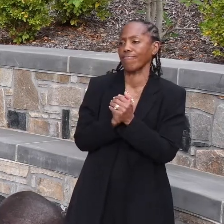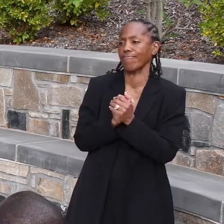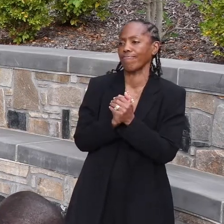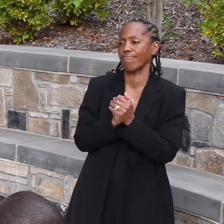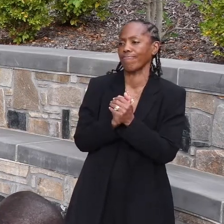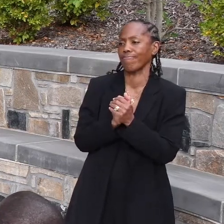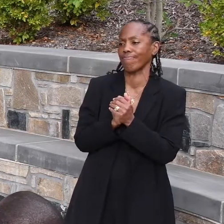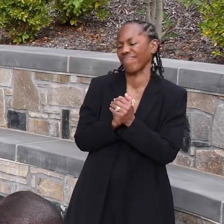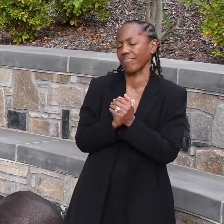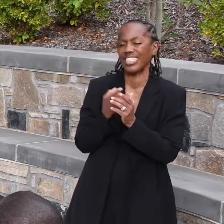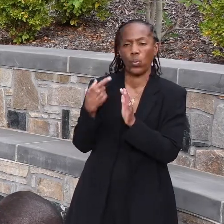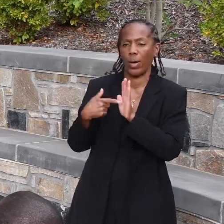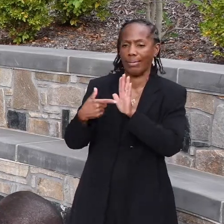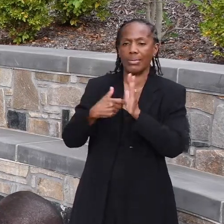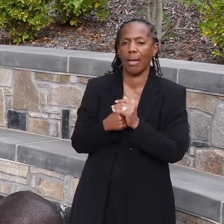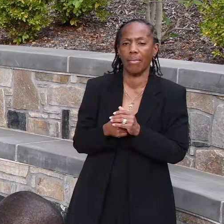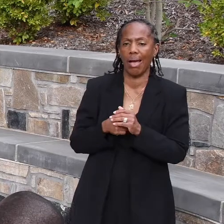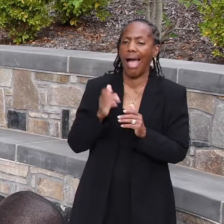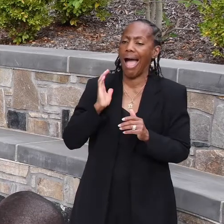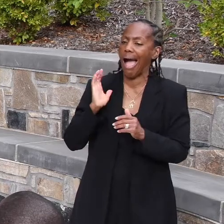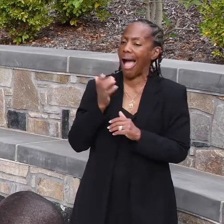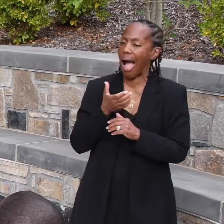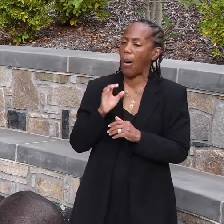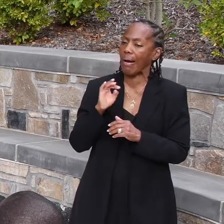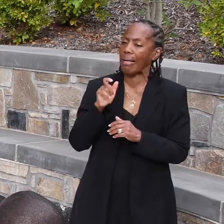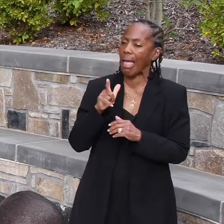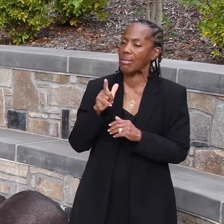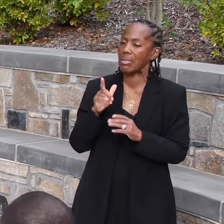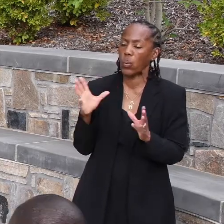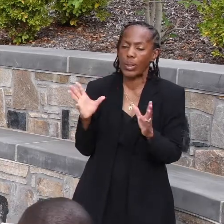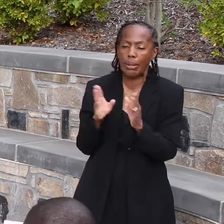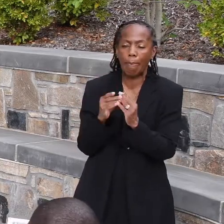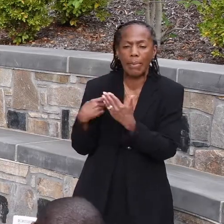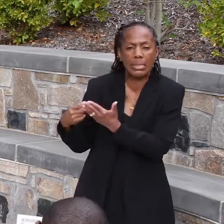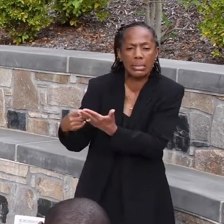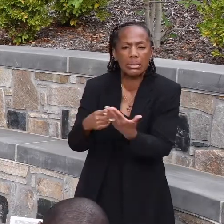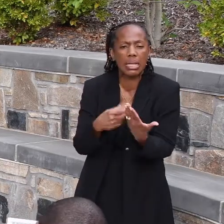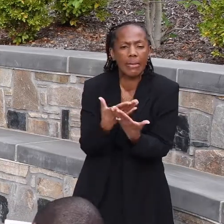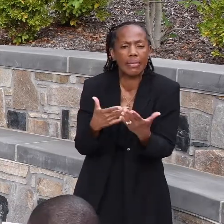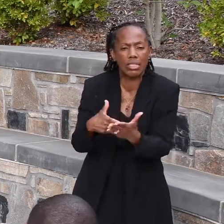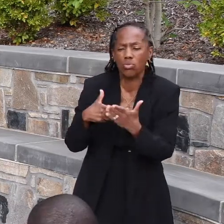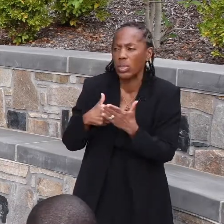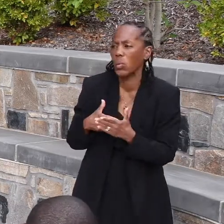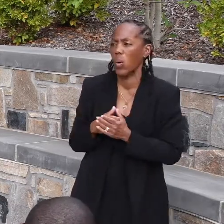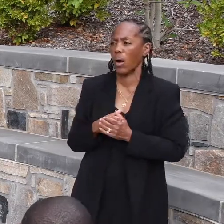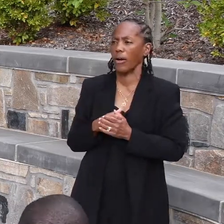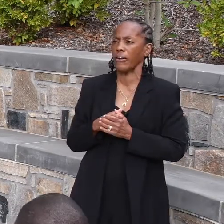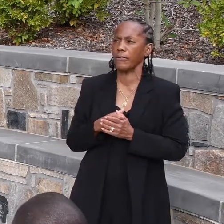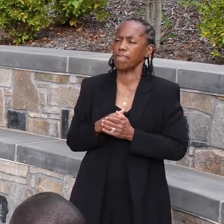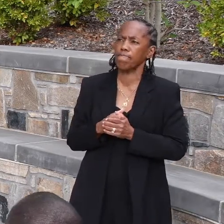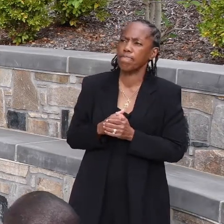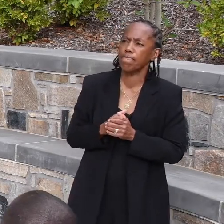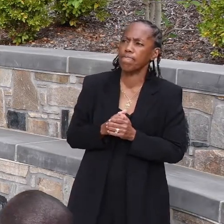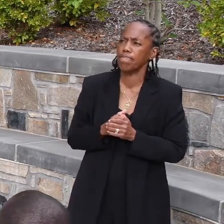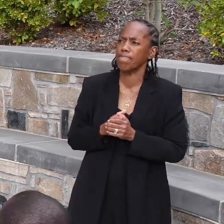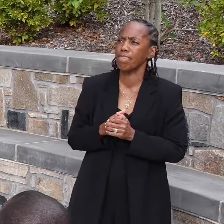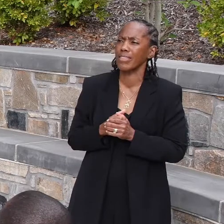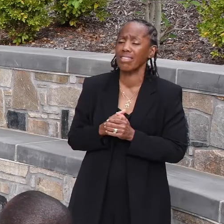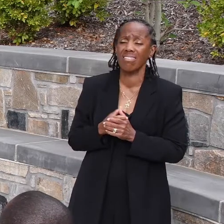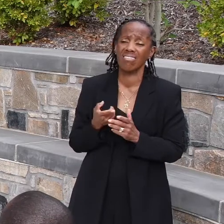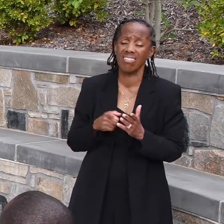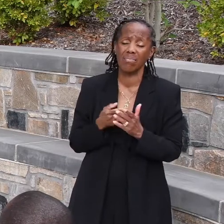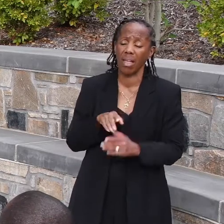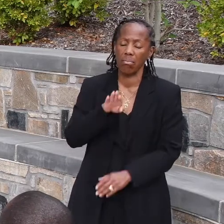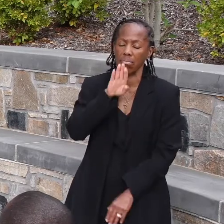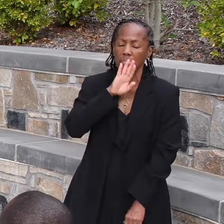what our council does, is we meet, we talk about the things that are needed. We get